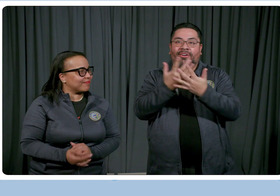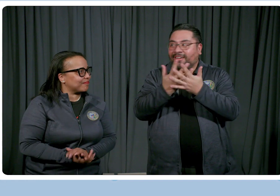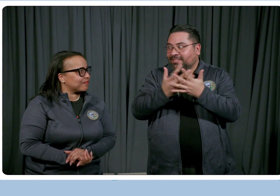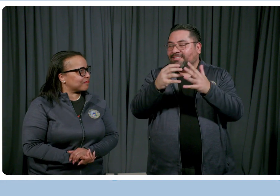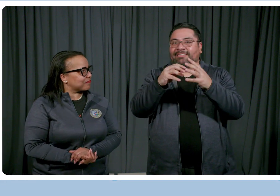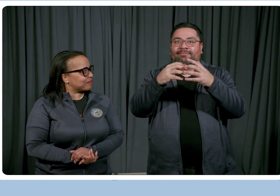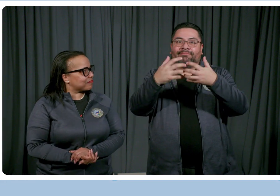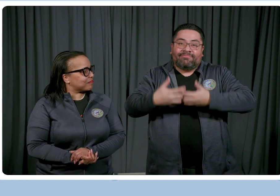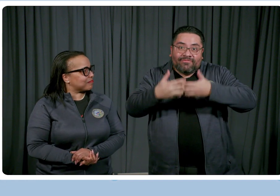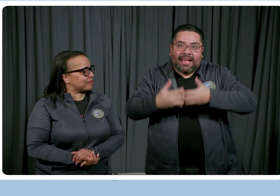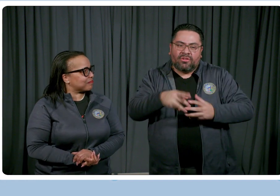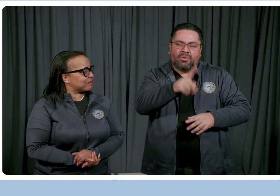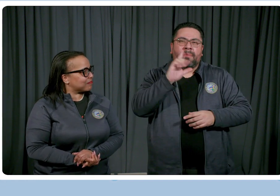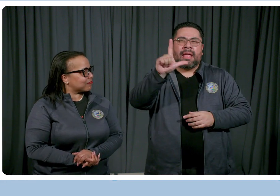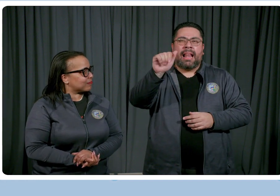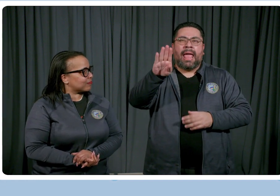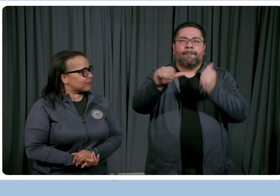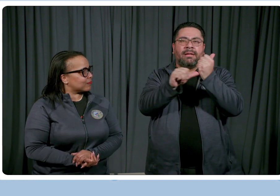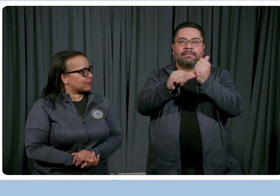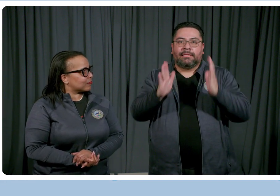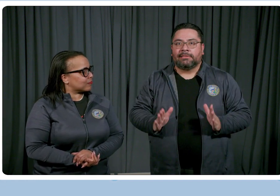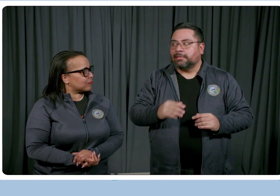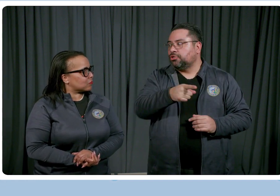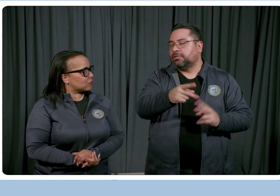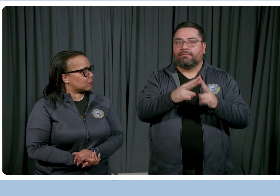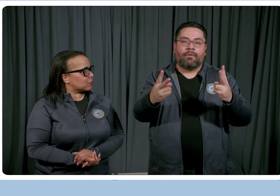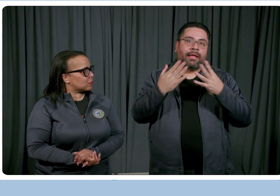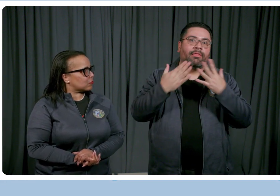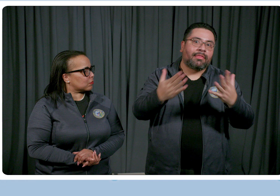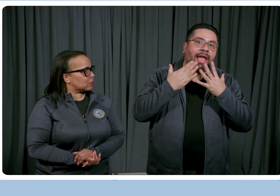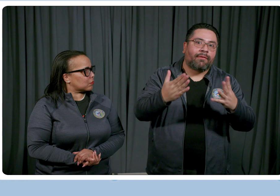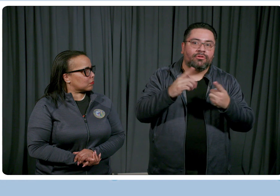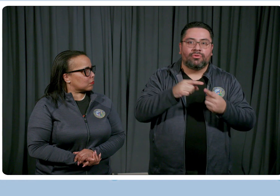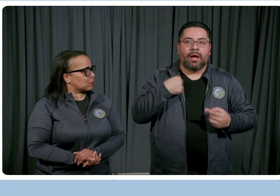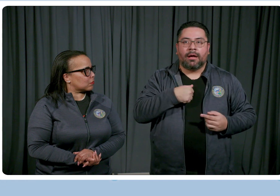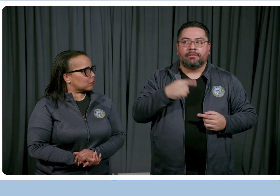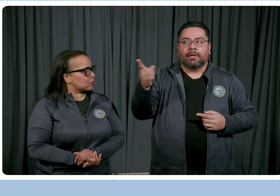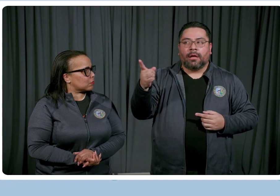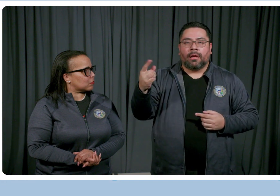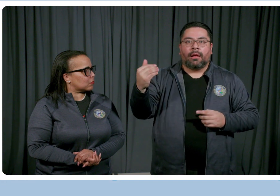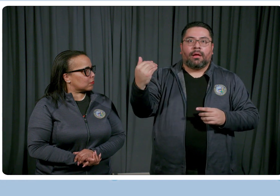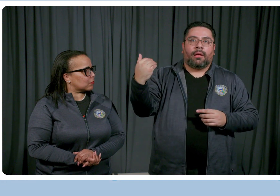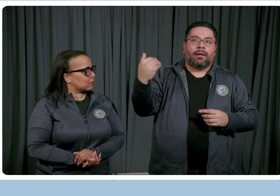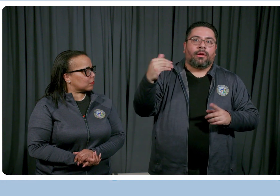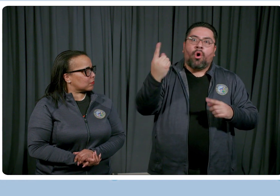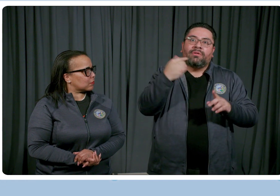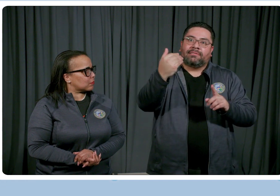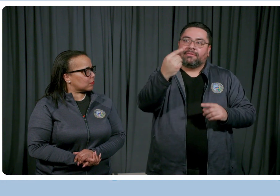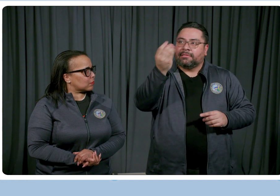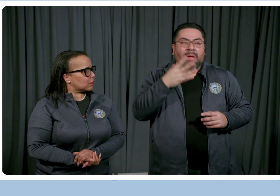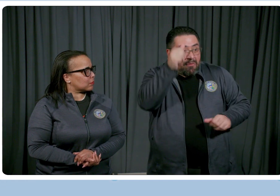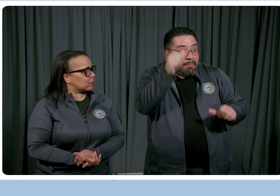she's going to be a lab assistant. She's been very gracious and thankful, reminding me how much she